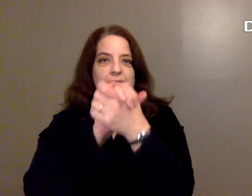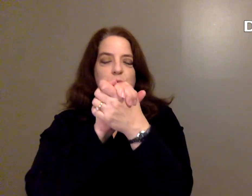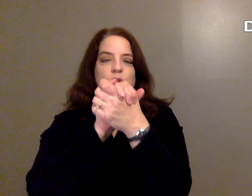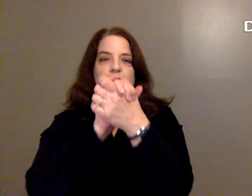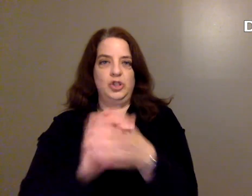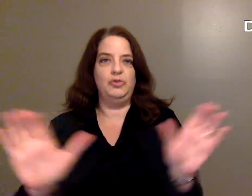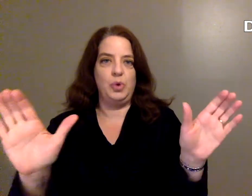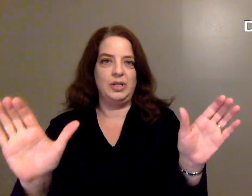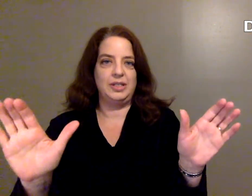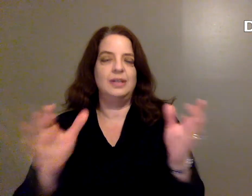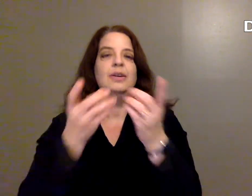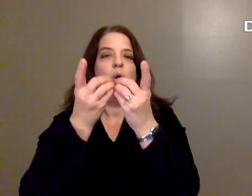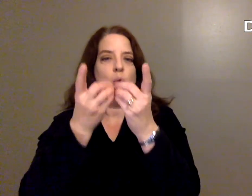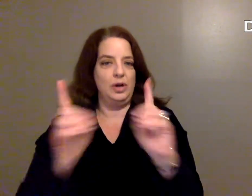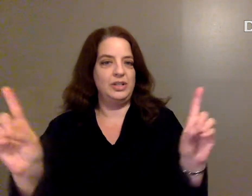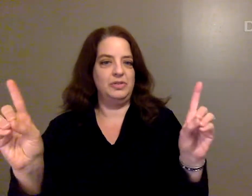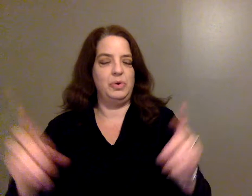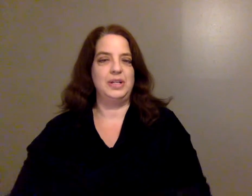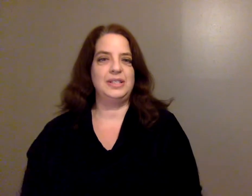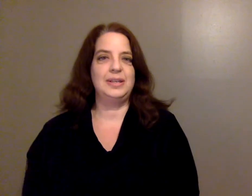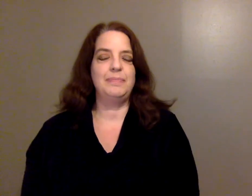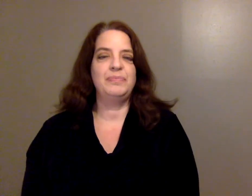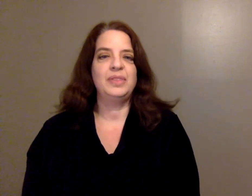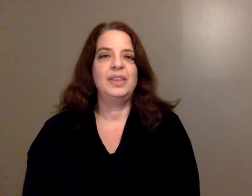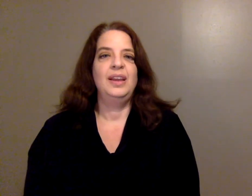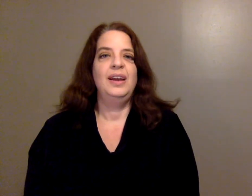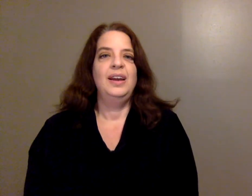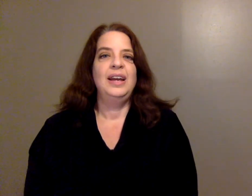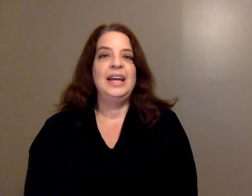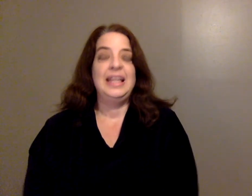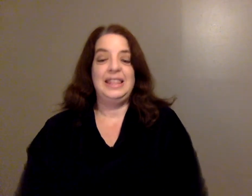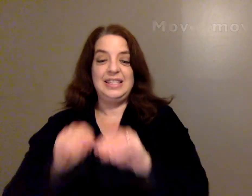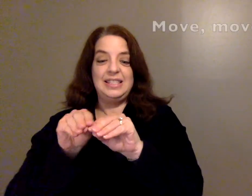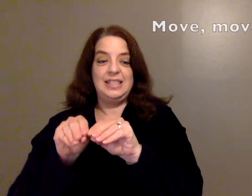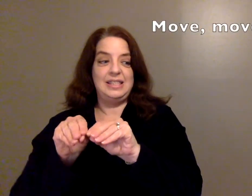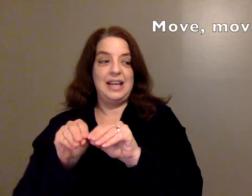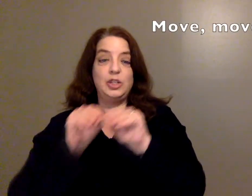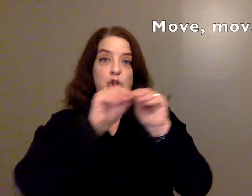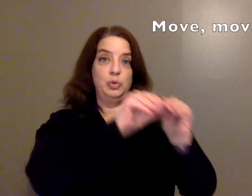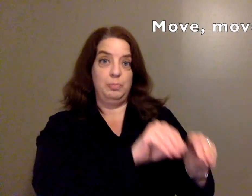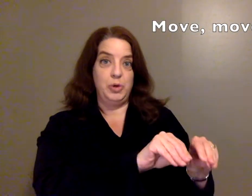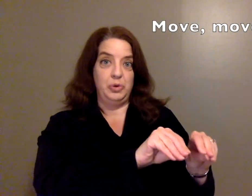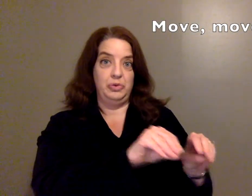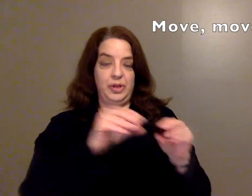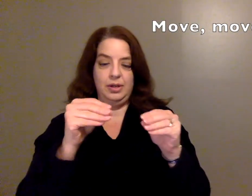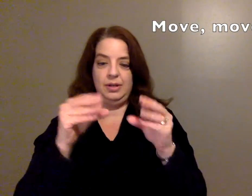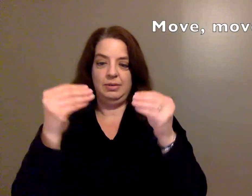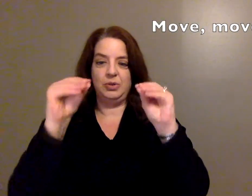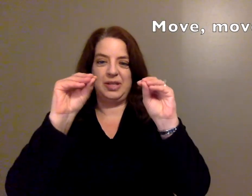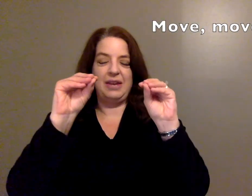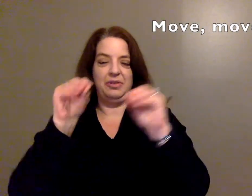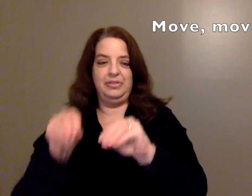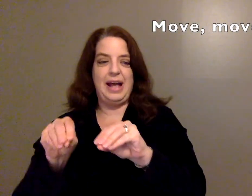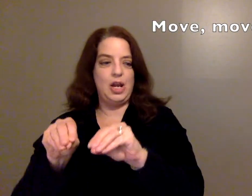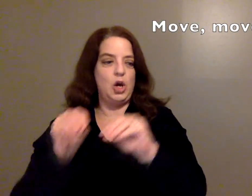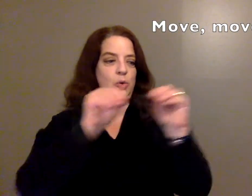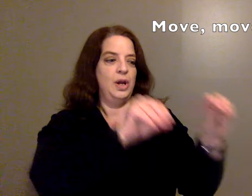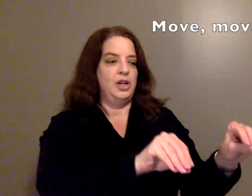anymore. Divorced or divorced. This is the sign to move. So it's kind of a flat O, you